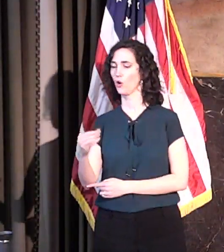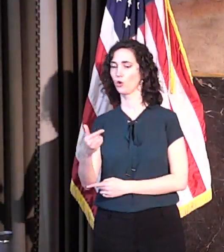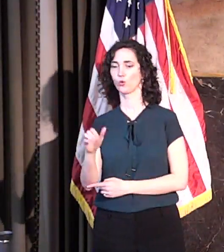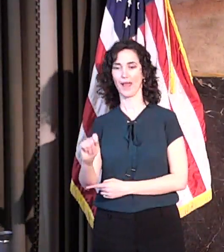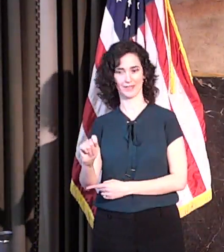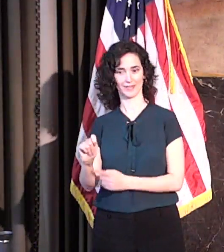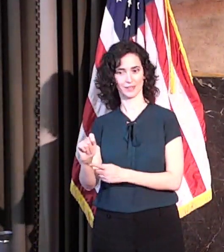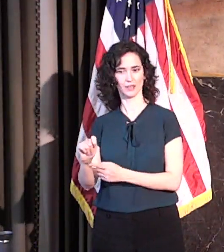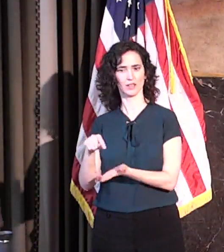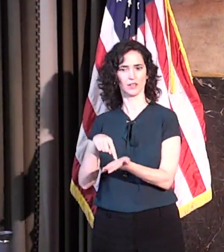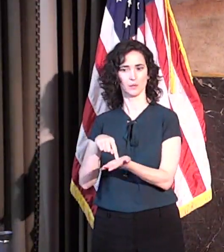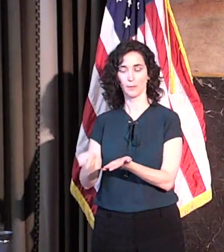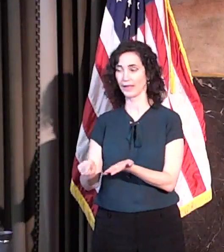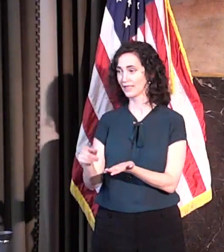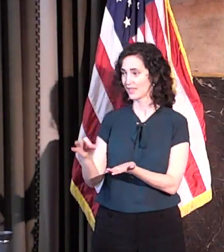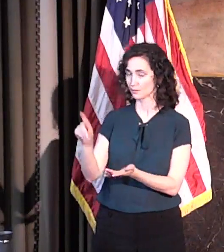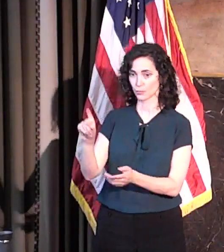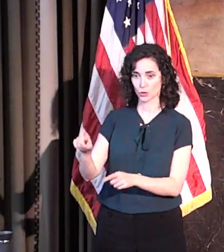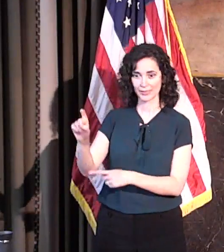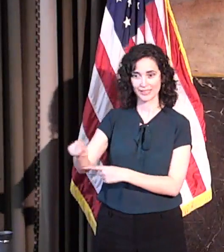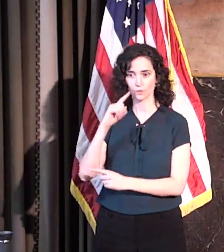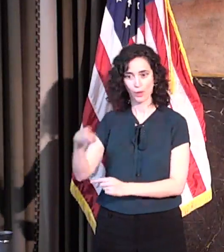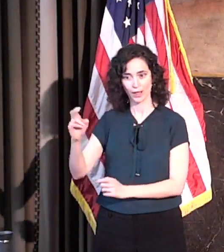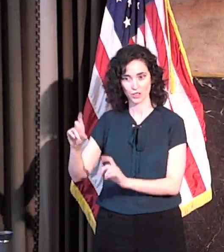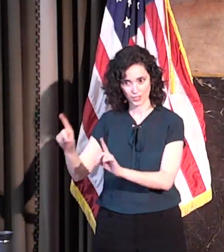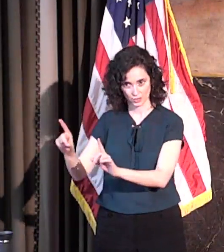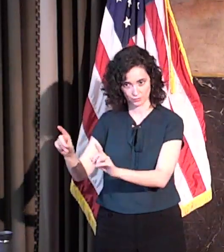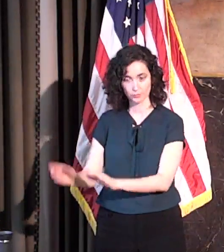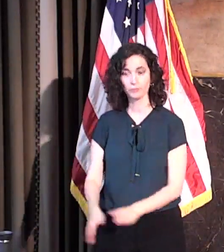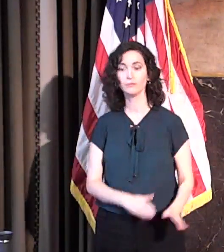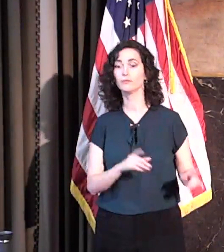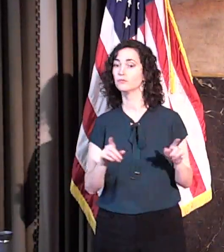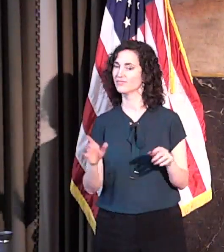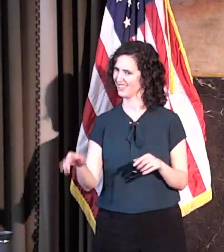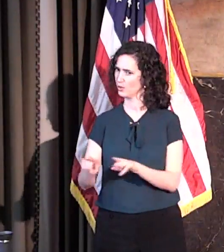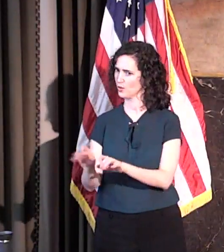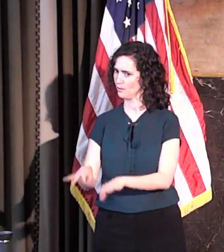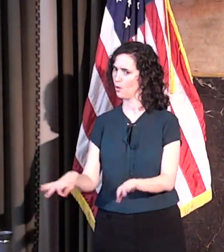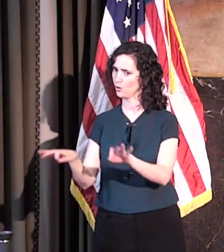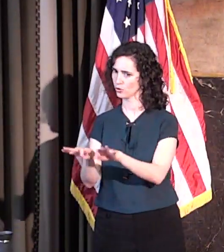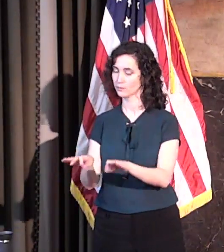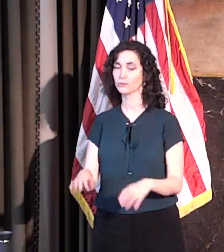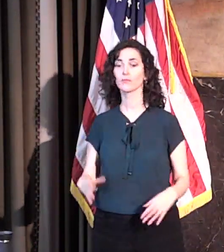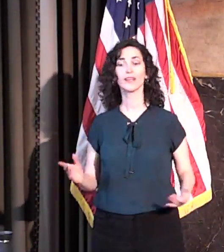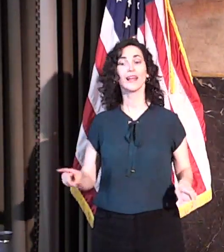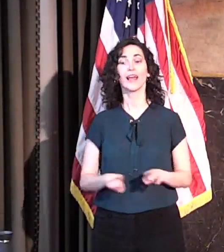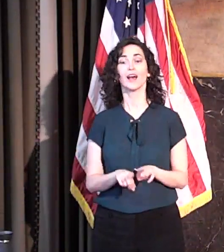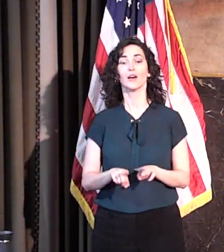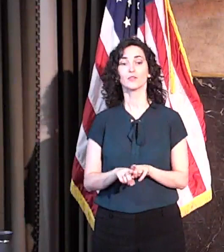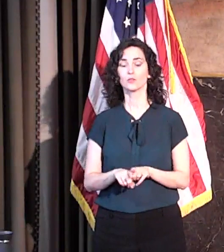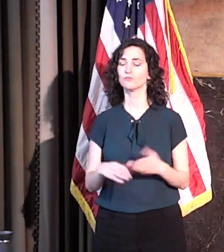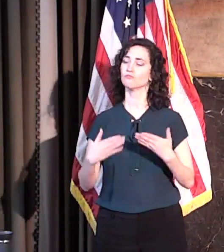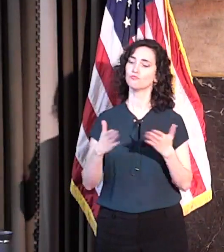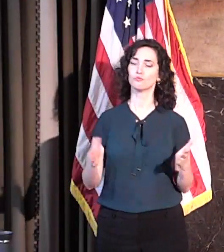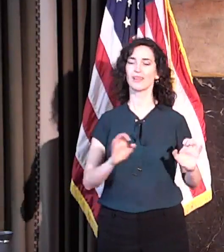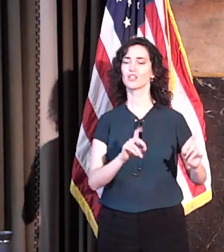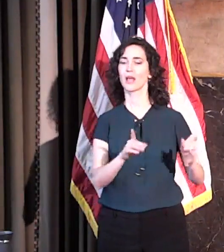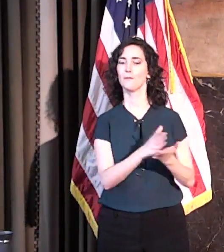aid for higher education is also important. And then just generally stabilizing budgets for higher